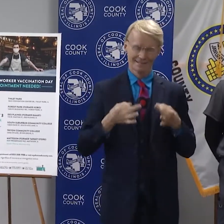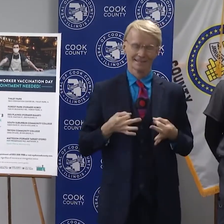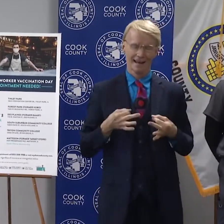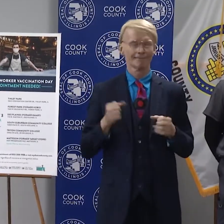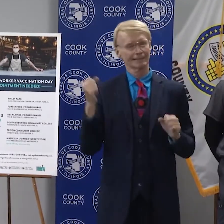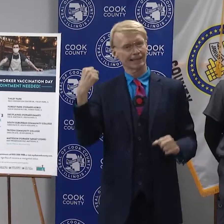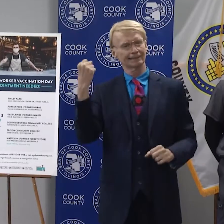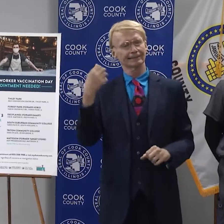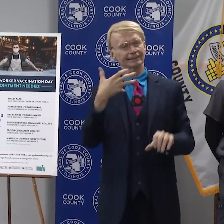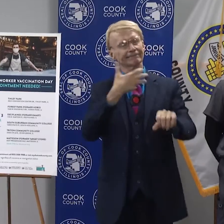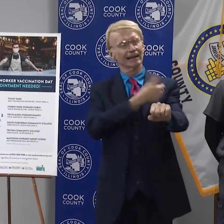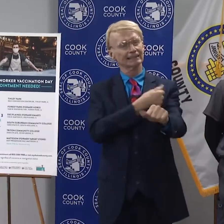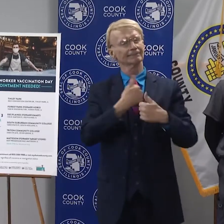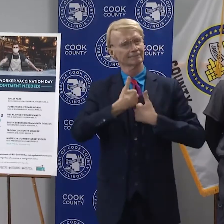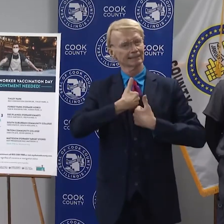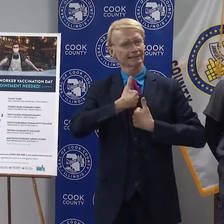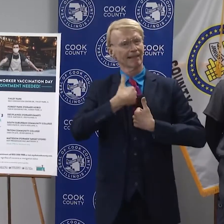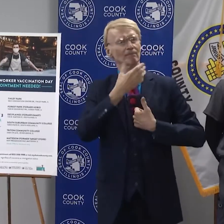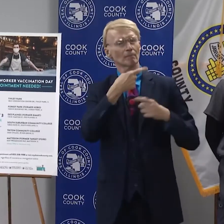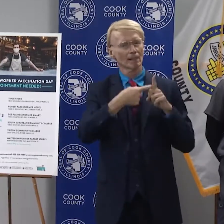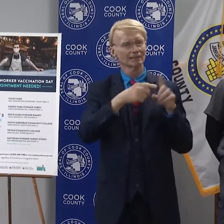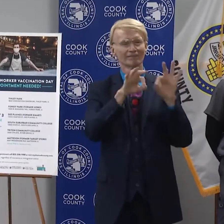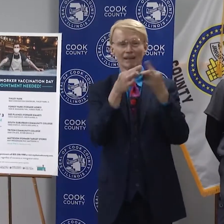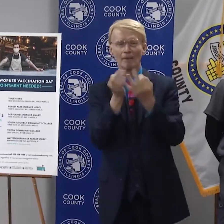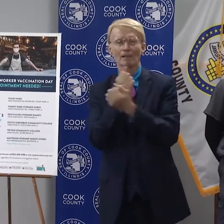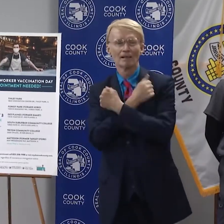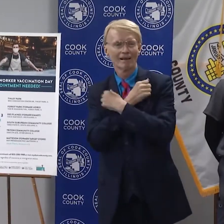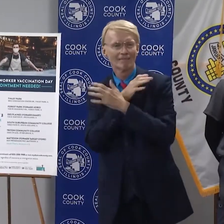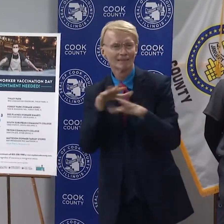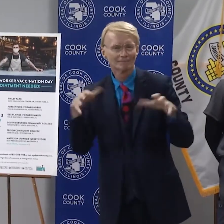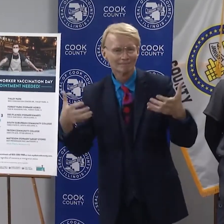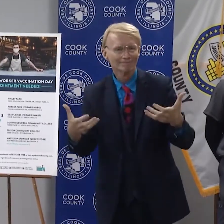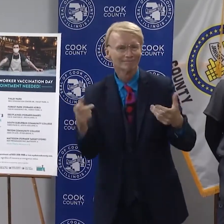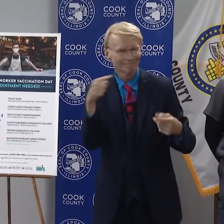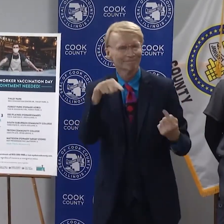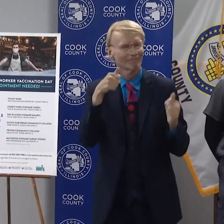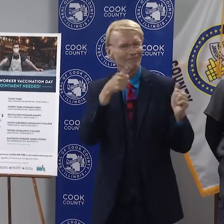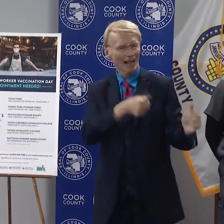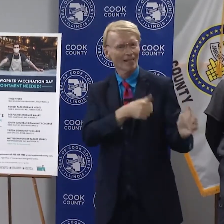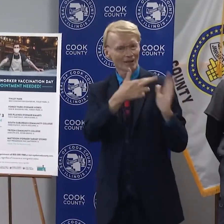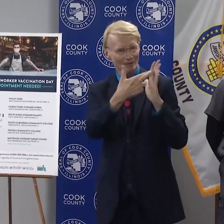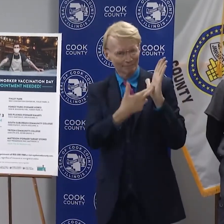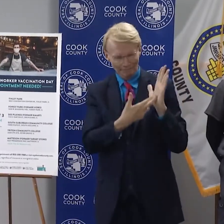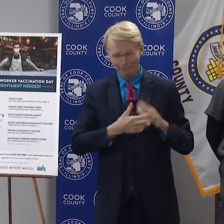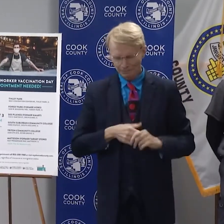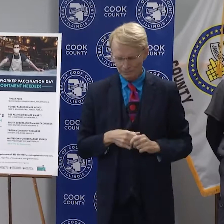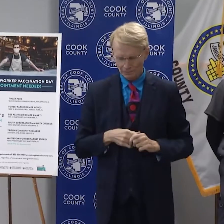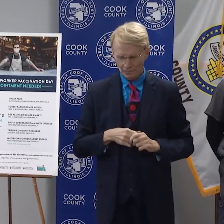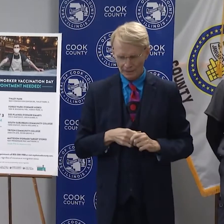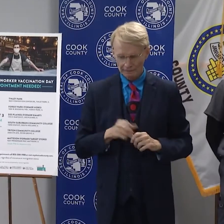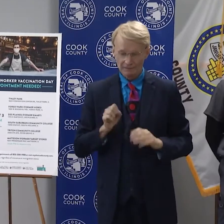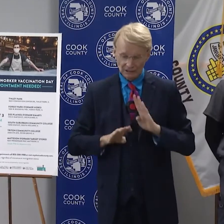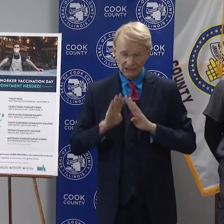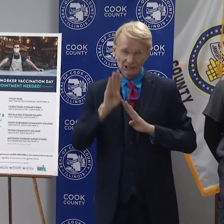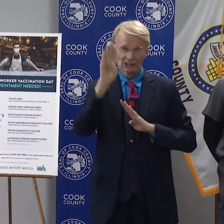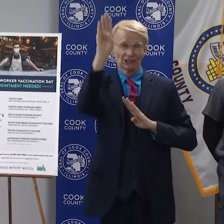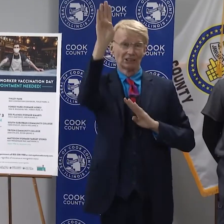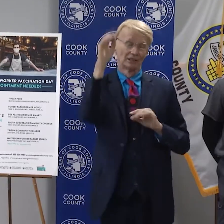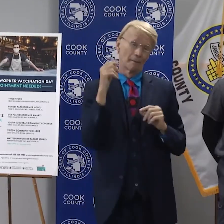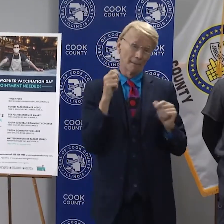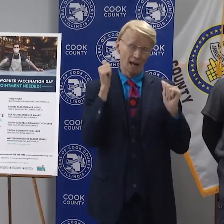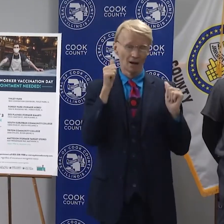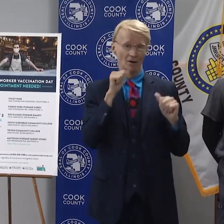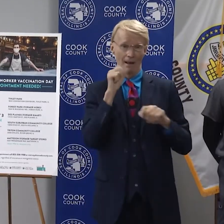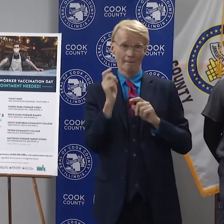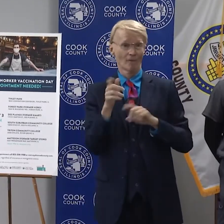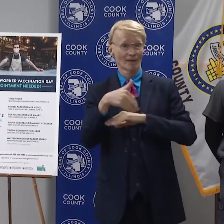to vaccinate themselves and encourage their loved ones to follow their example. This will be an uphill climb, but we are committed to doing